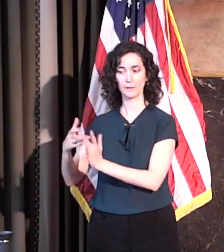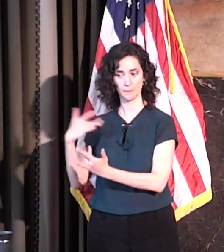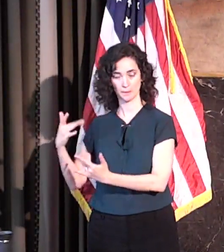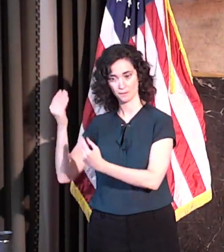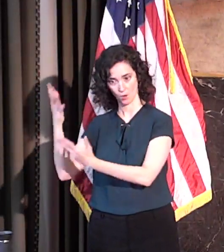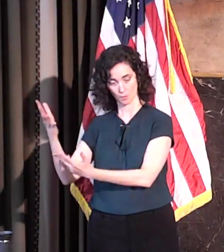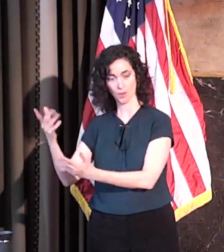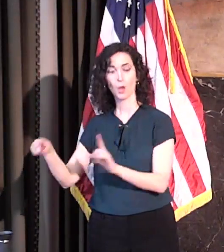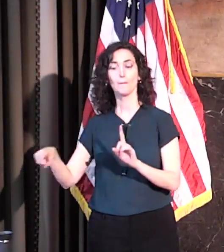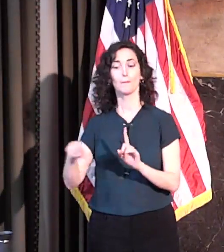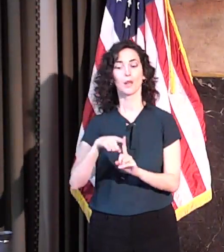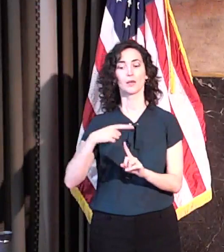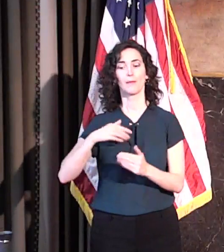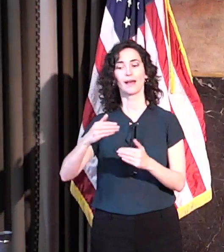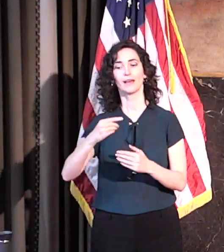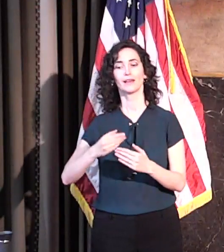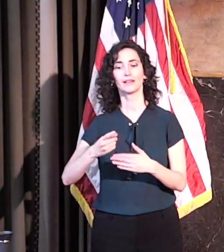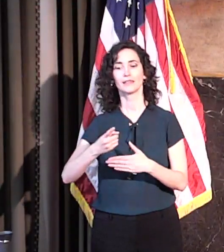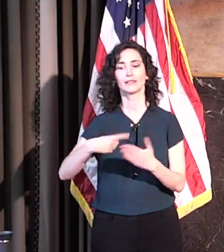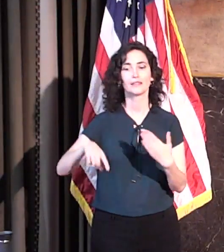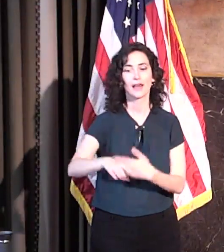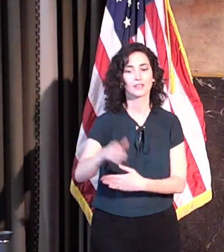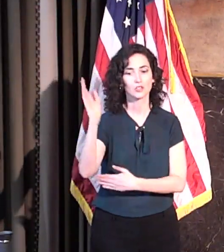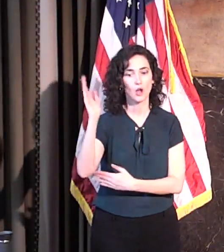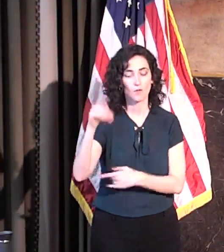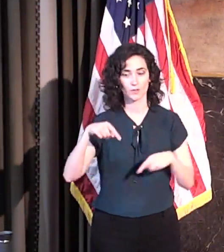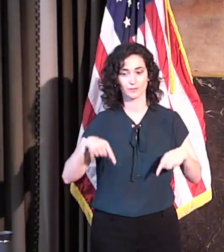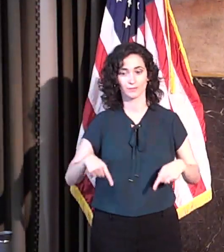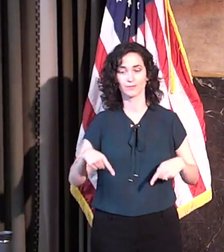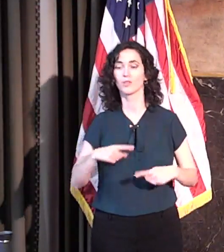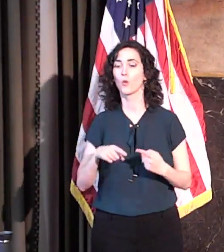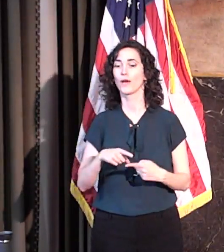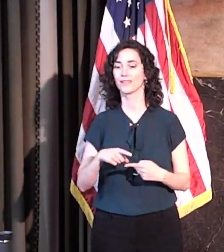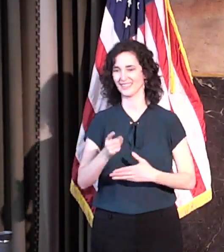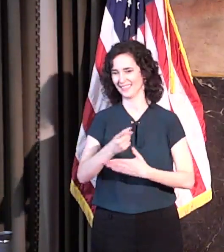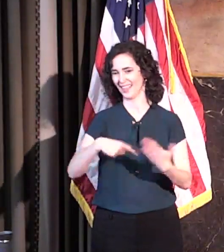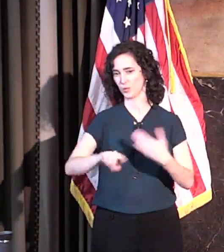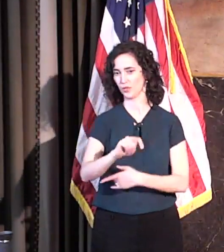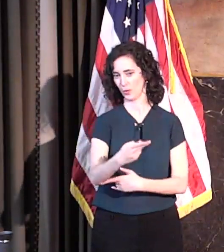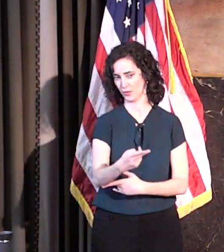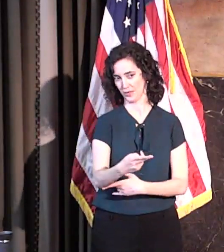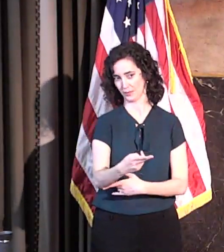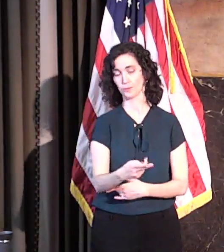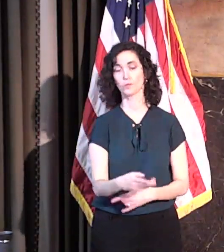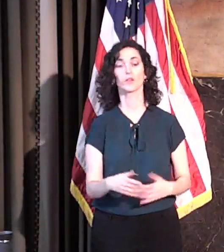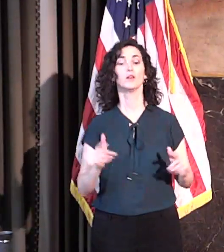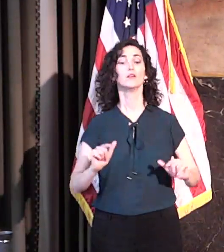week from today. So with that, I'll be happy to take some questions.